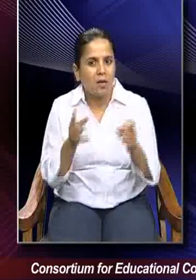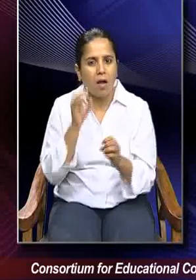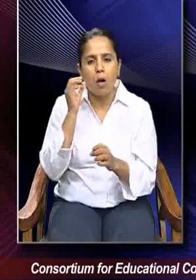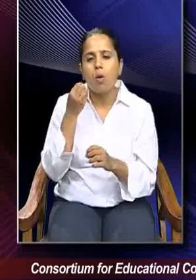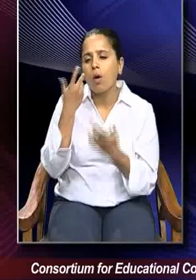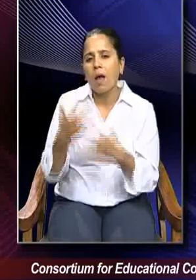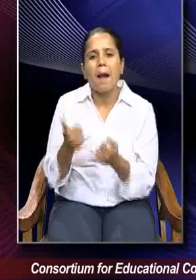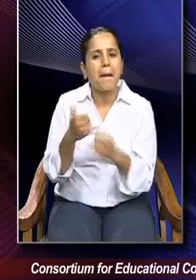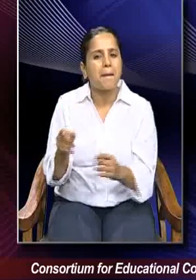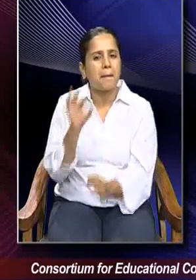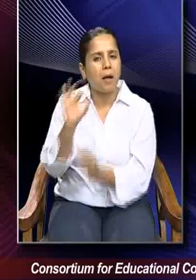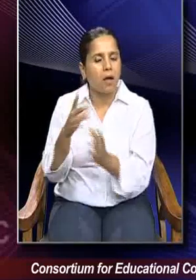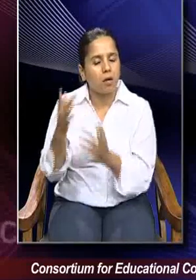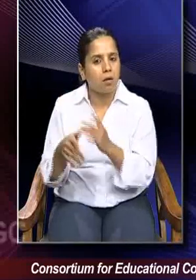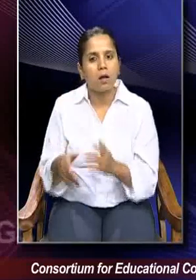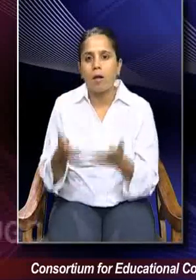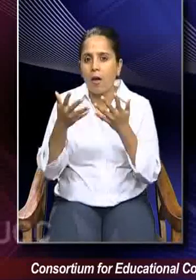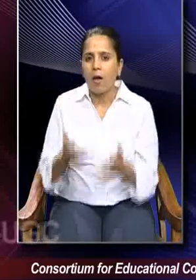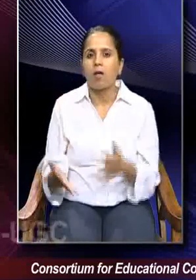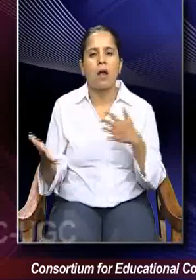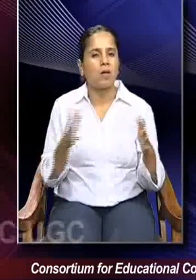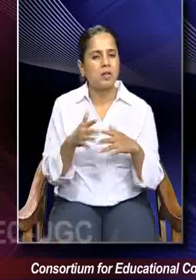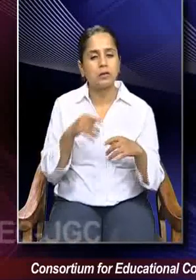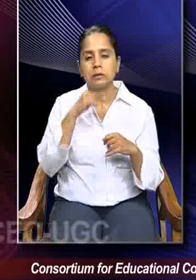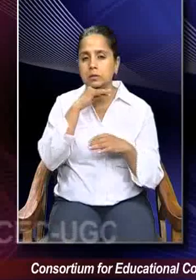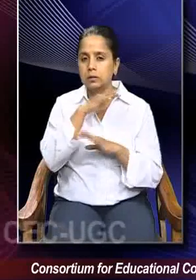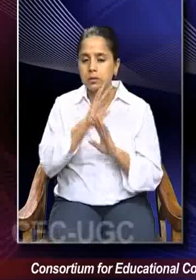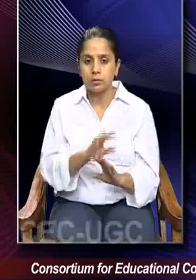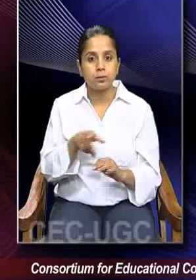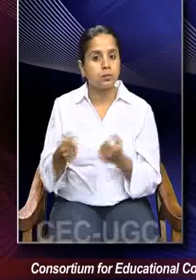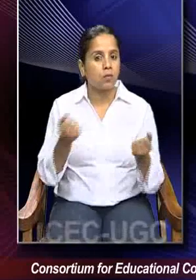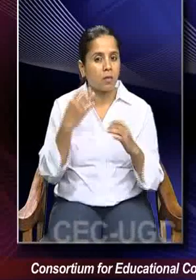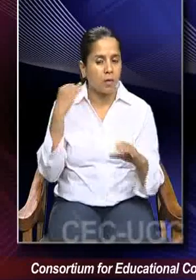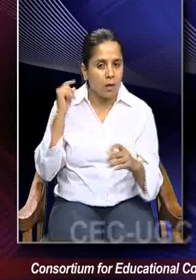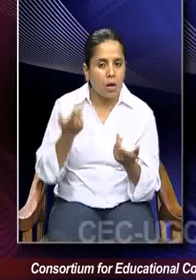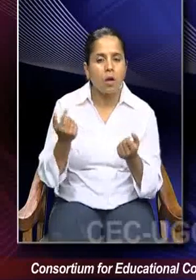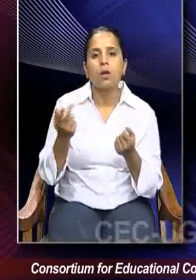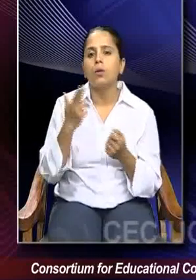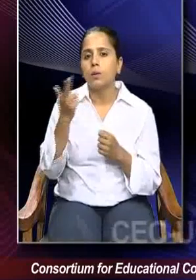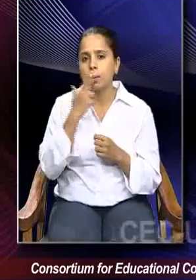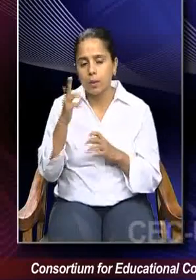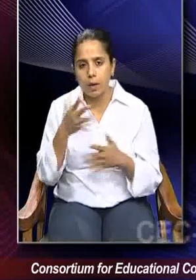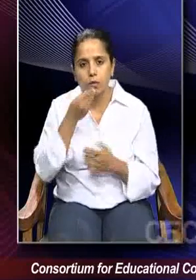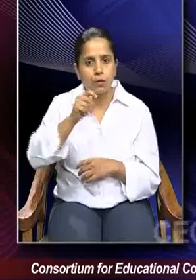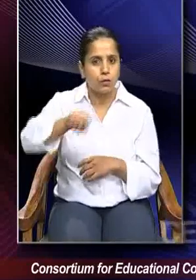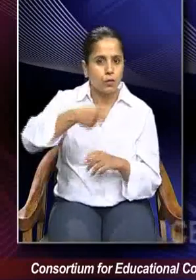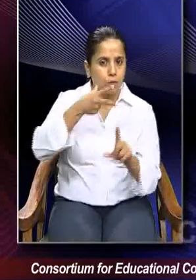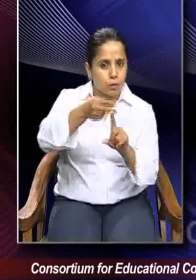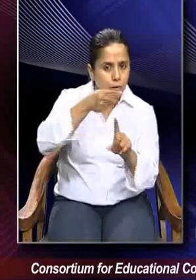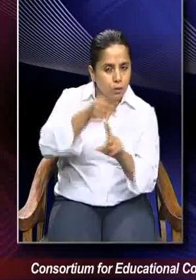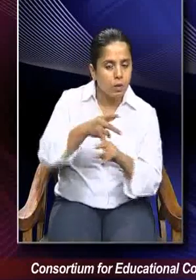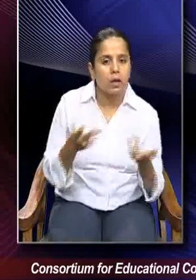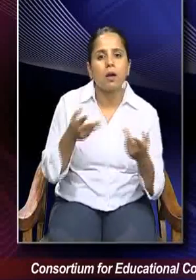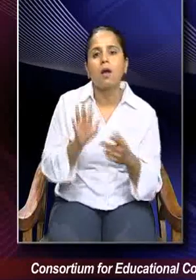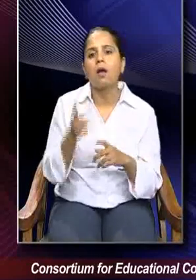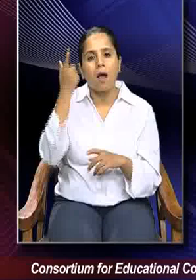harmful pollutants in the air. Vehicular emissions, industrial waste, smoke from cooking, the construction sector,